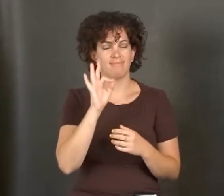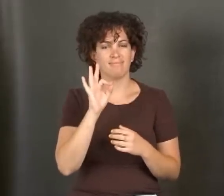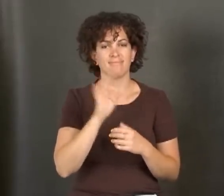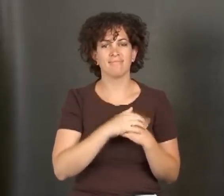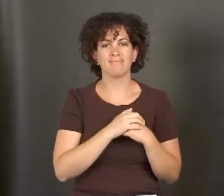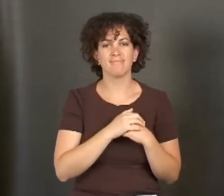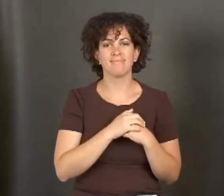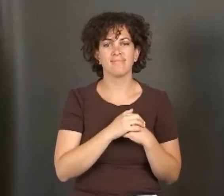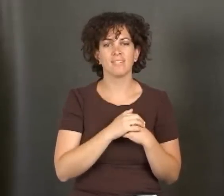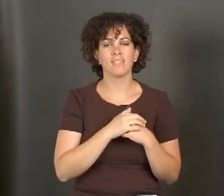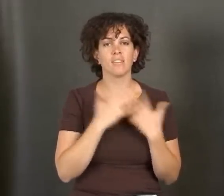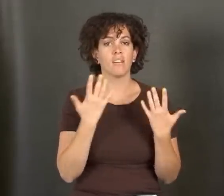Good job.